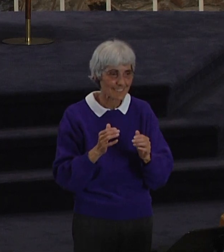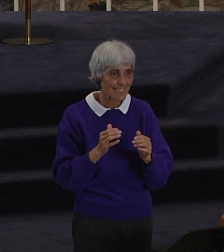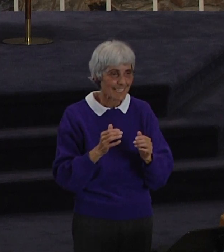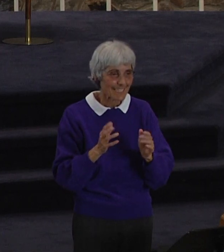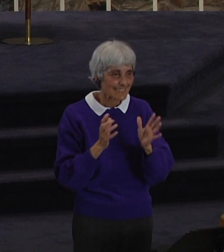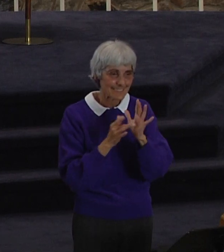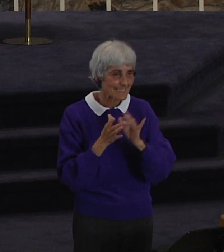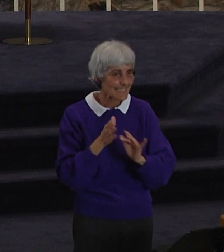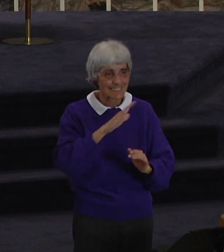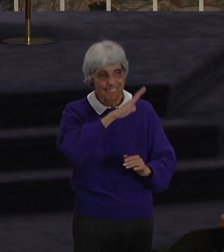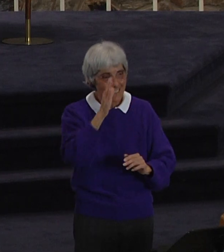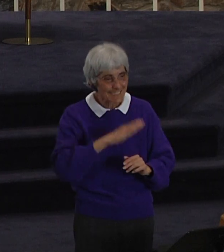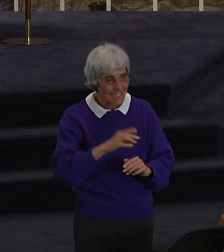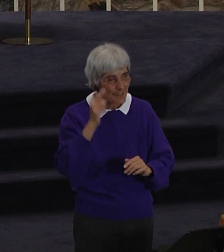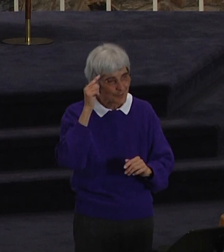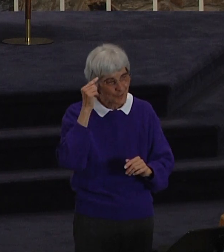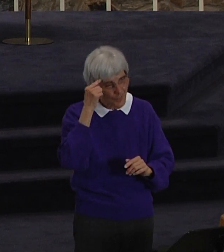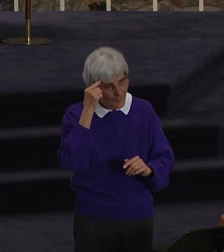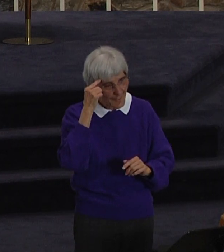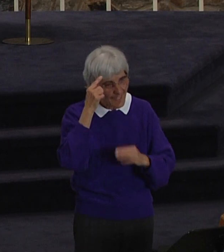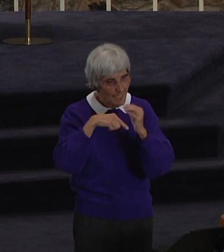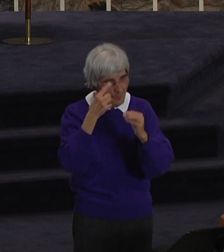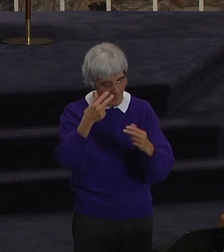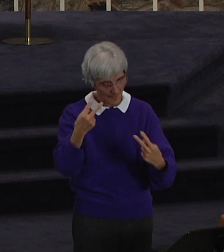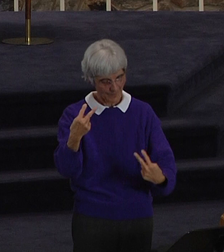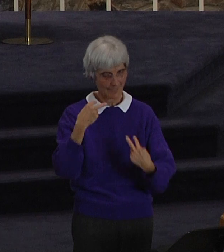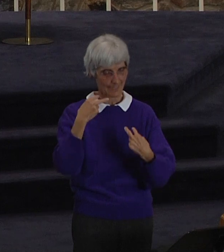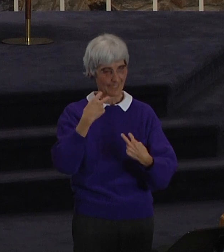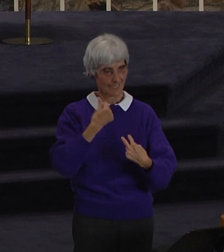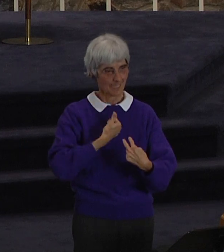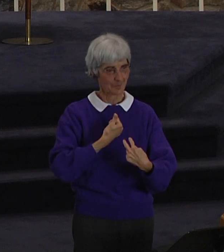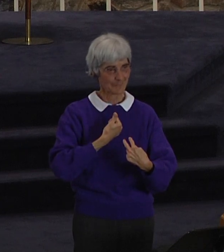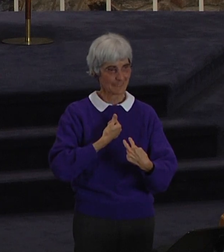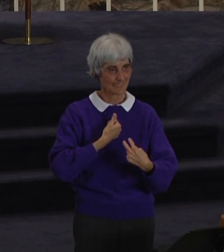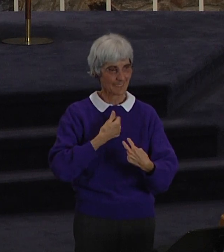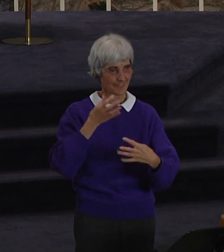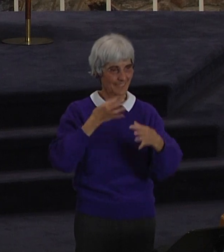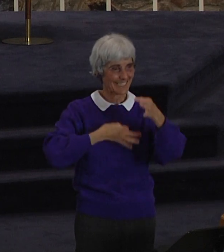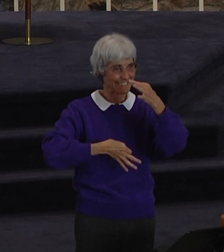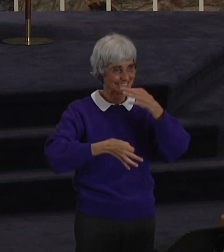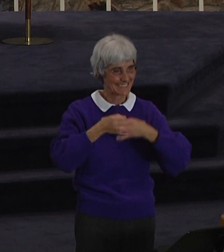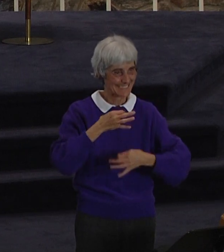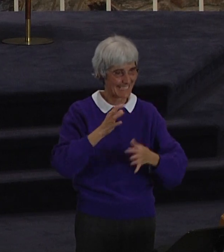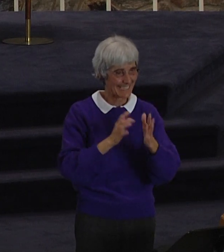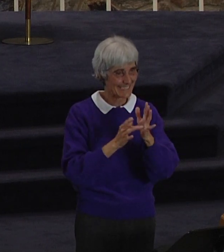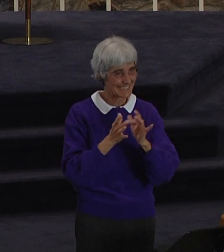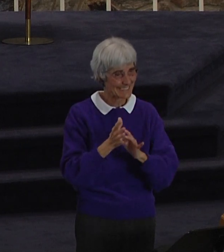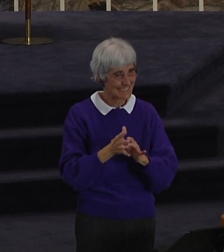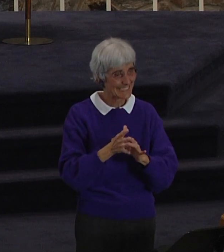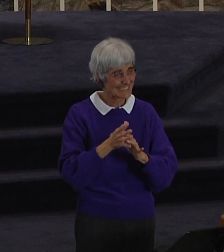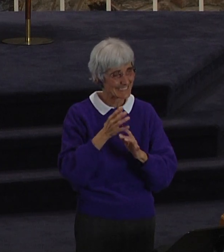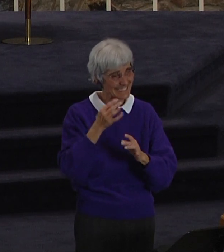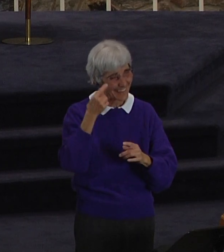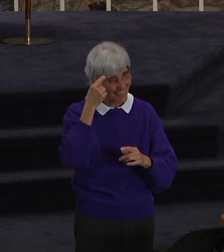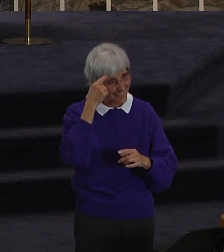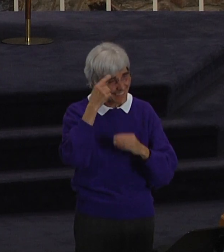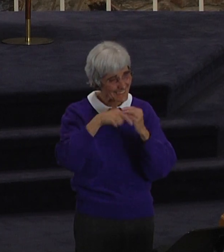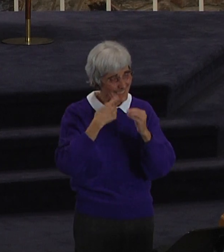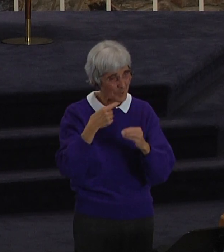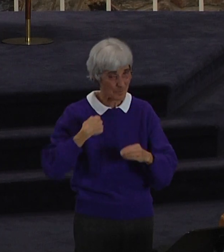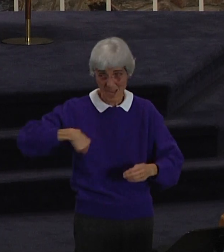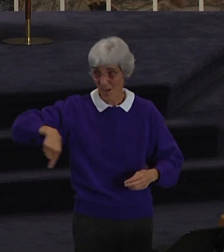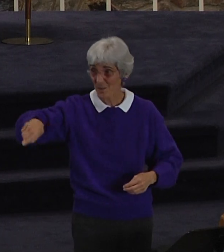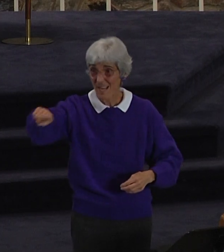than this, that he give up his life for his friends. He turns to us. And despite our self-centeredness,